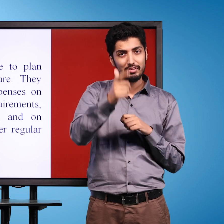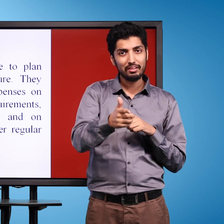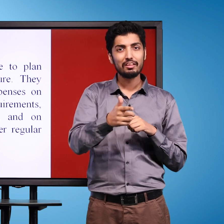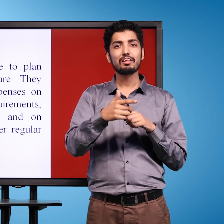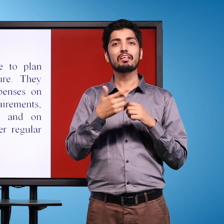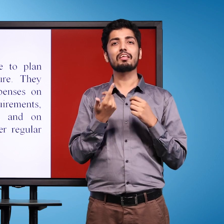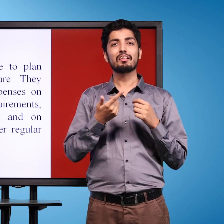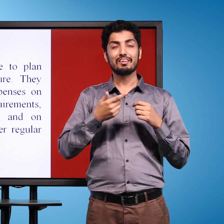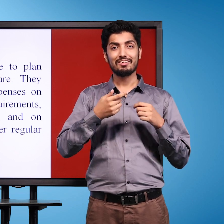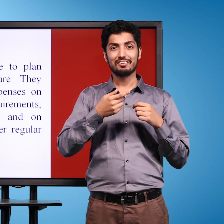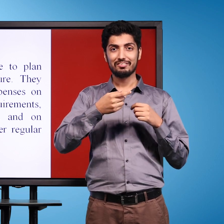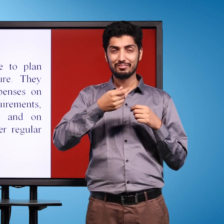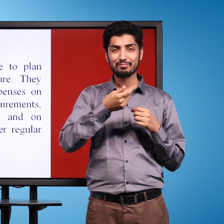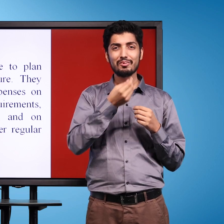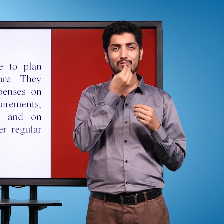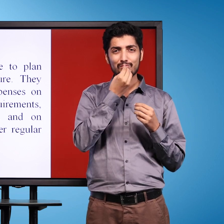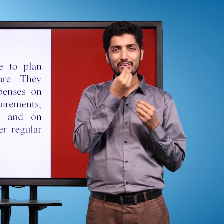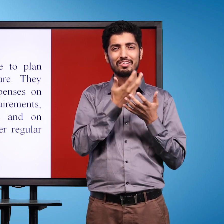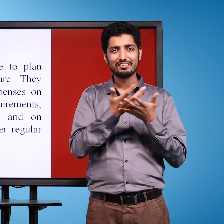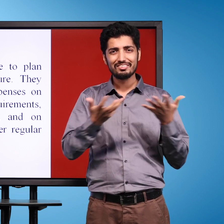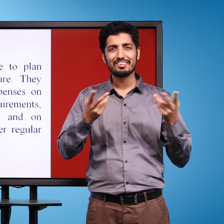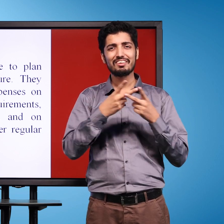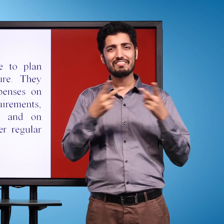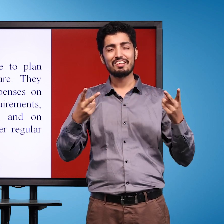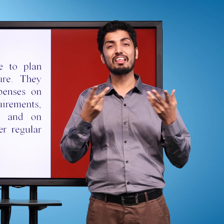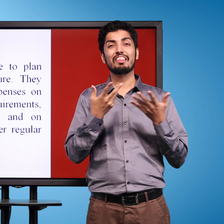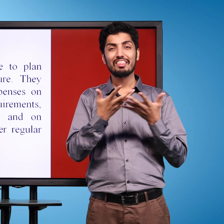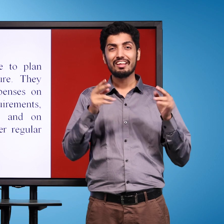milk, and on clothes, and also on other regular expenses.